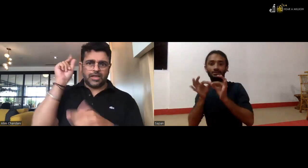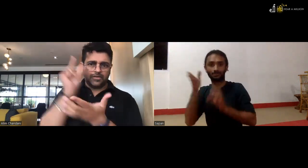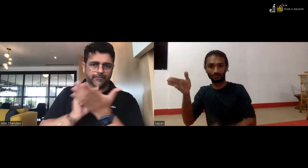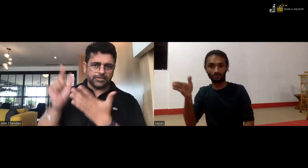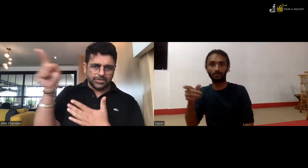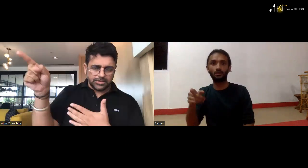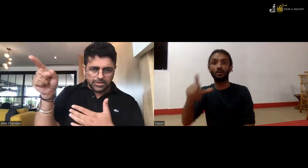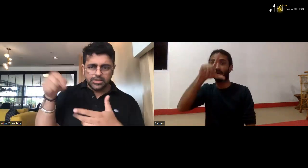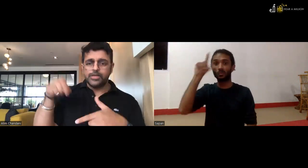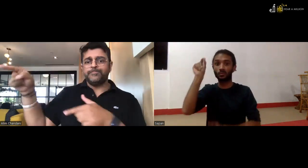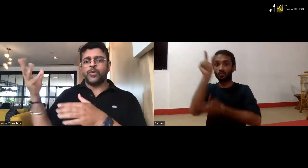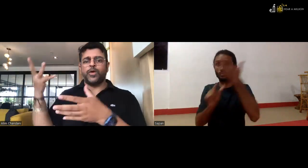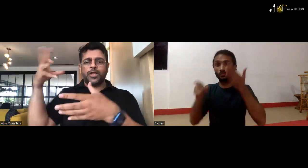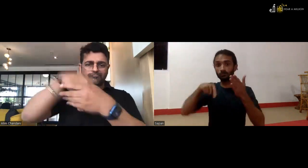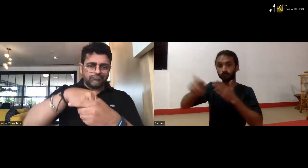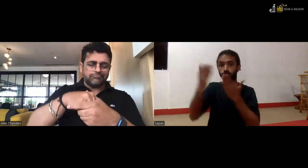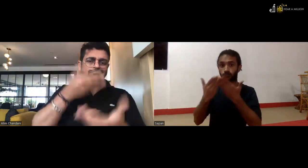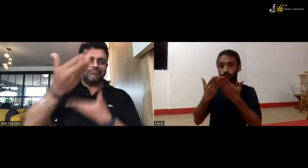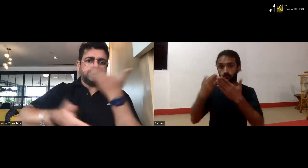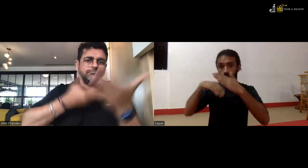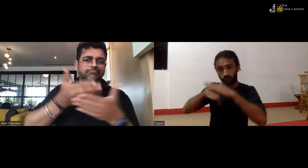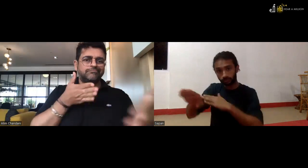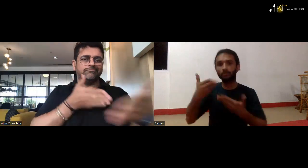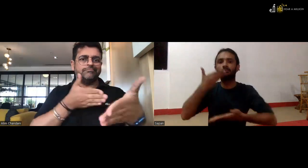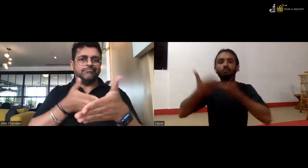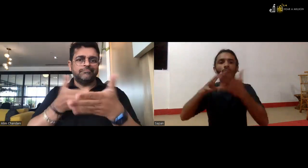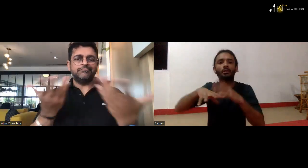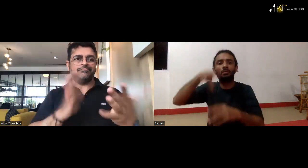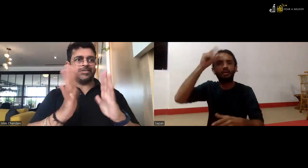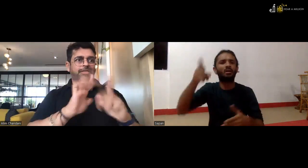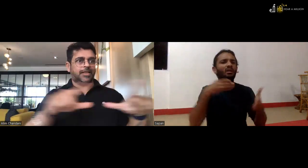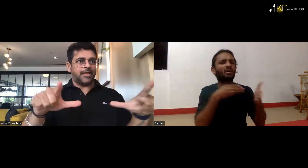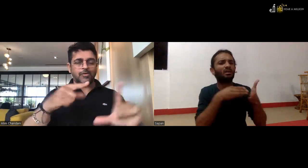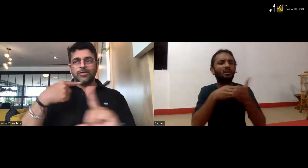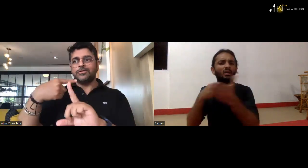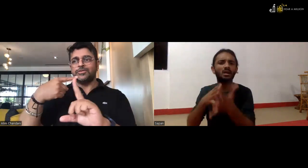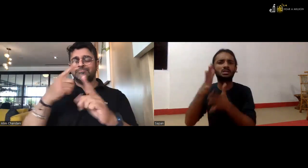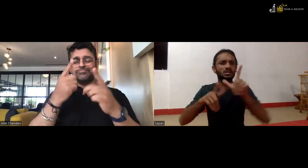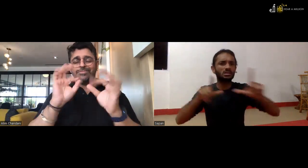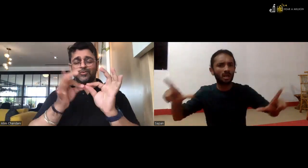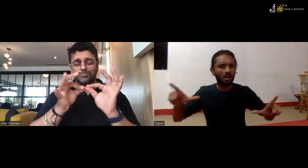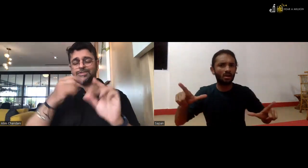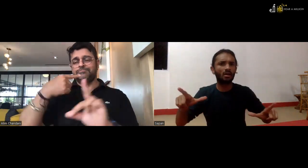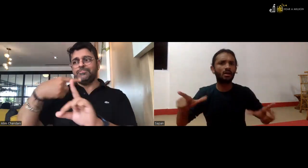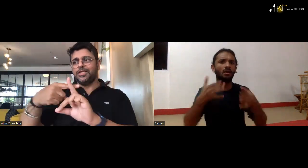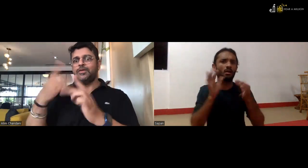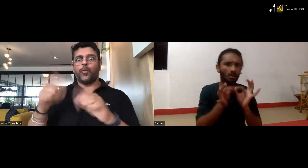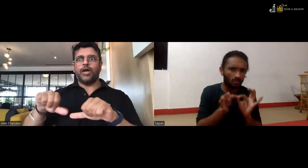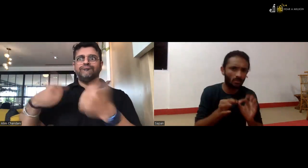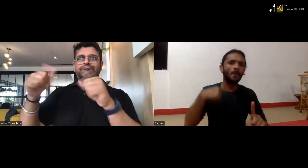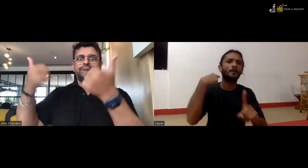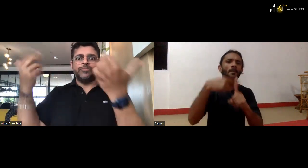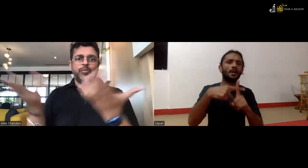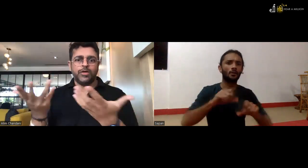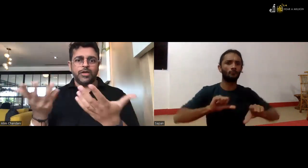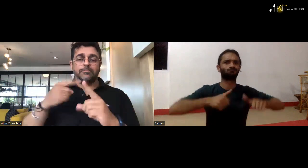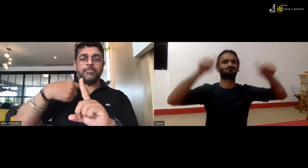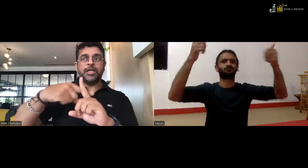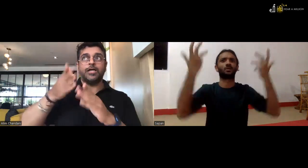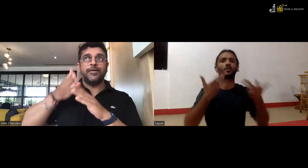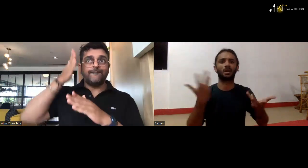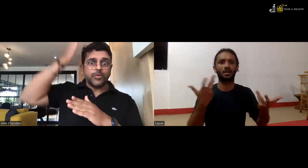develop their skills also. That's okay. Who would like to go to the speech therapy? But yeah, still, sign language is the key for